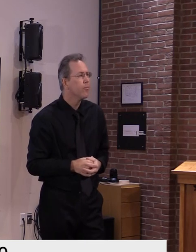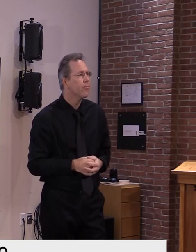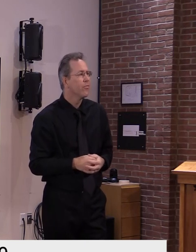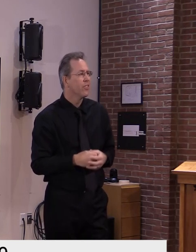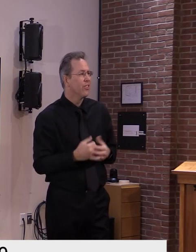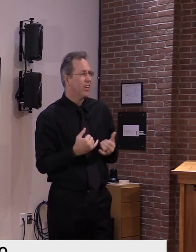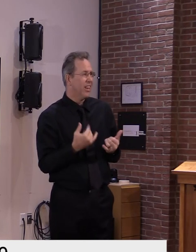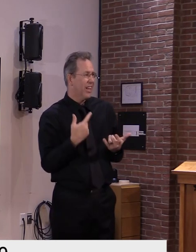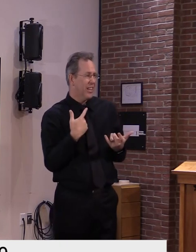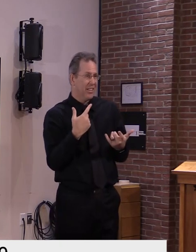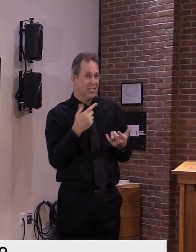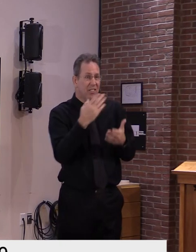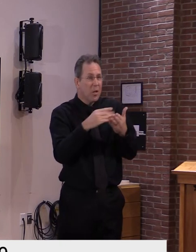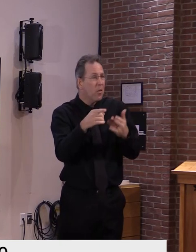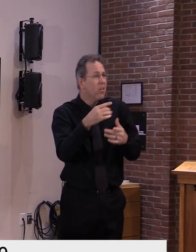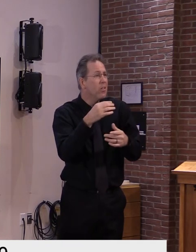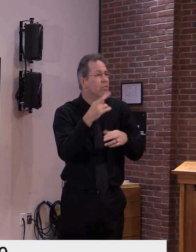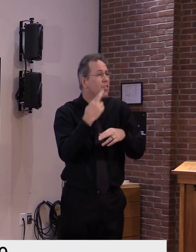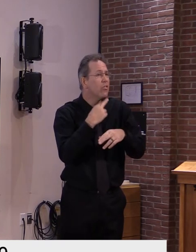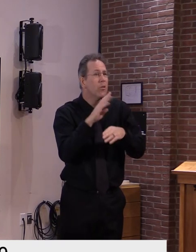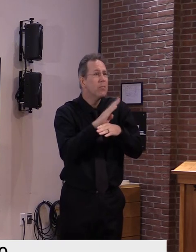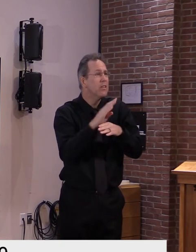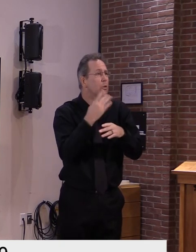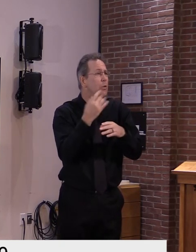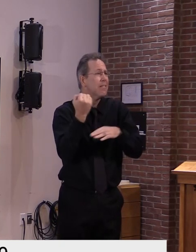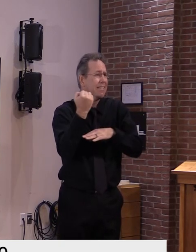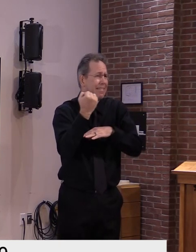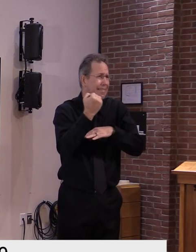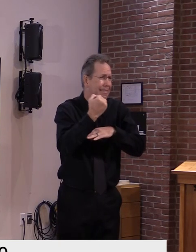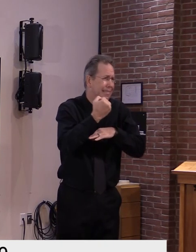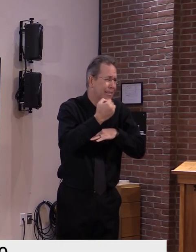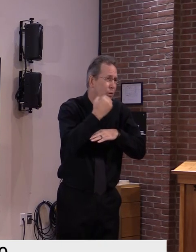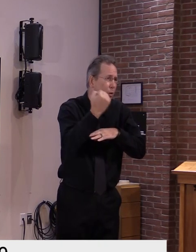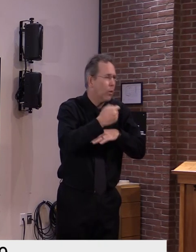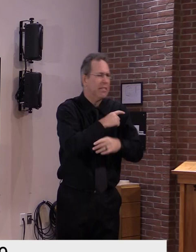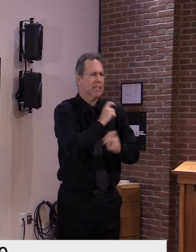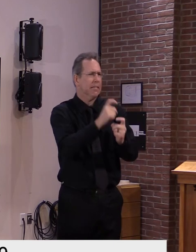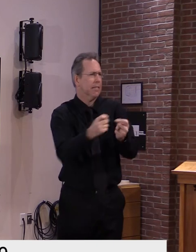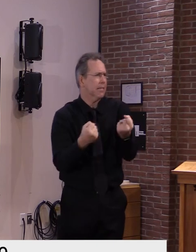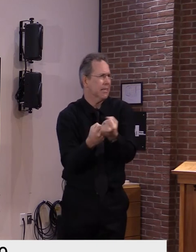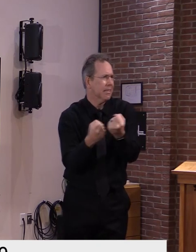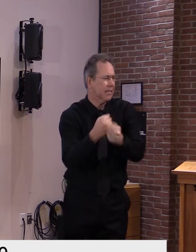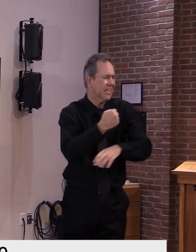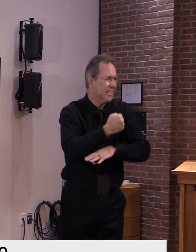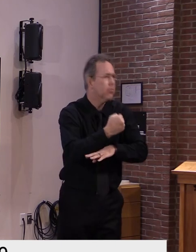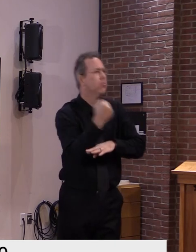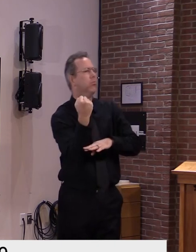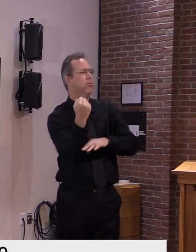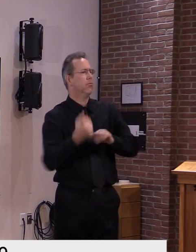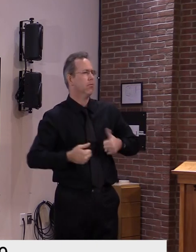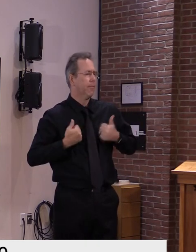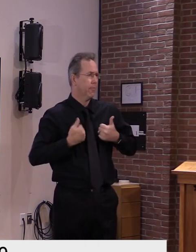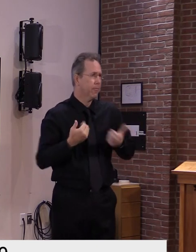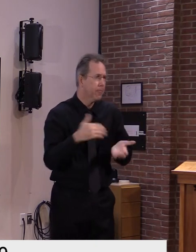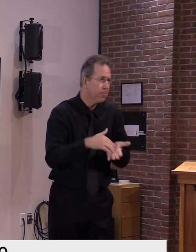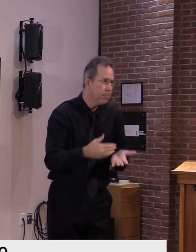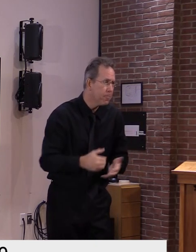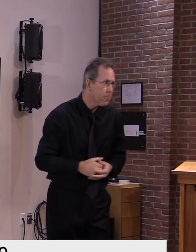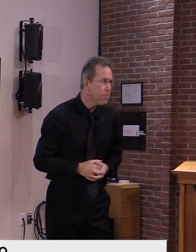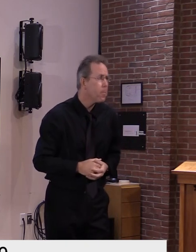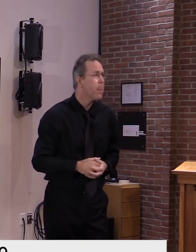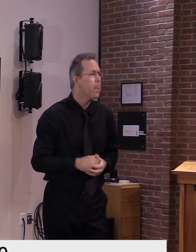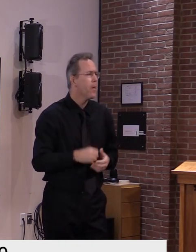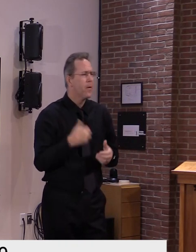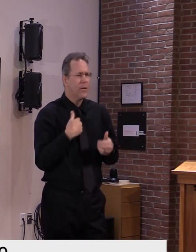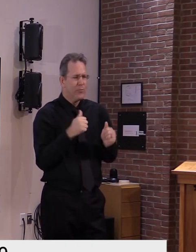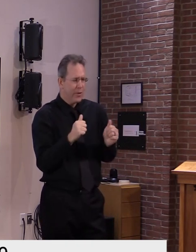along. We continue to know that, and we continue to do all we can to make sure that we keep them in